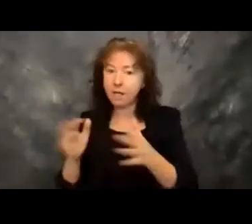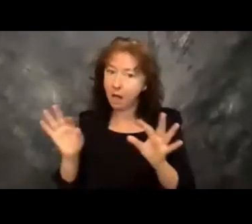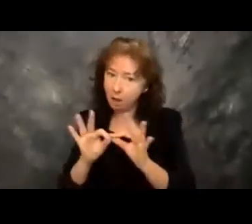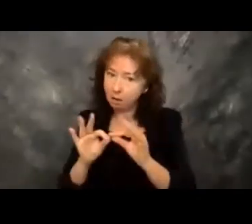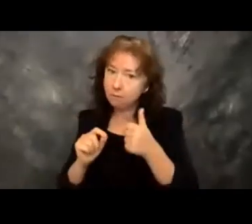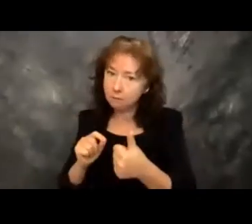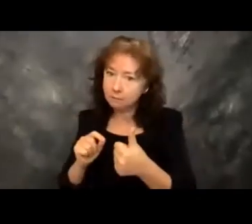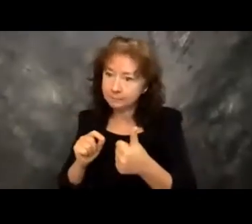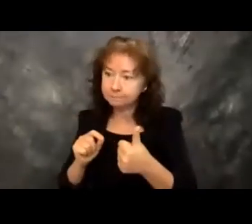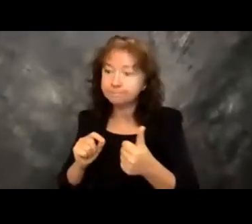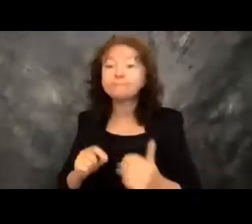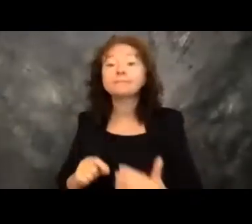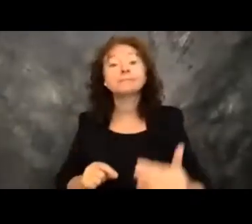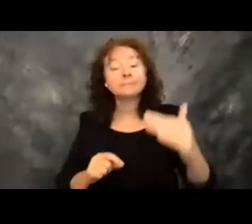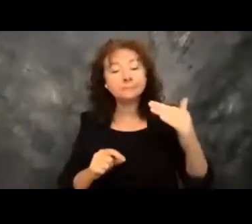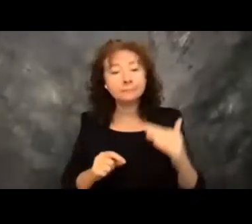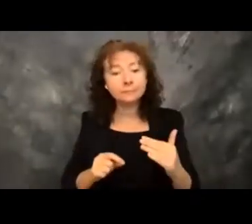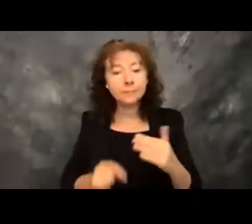that